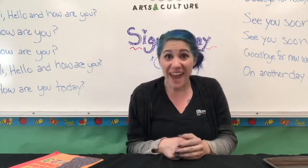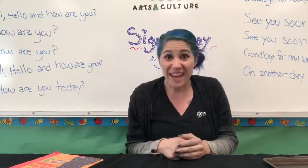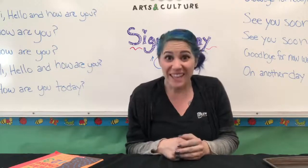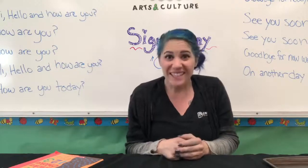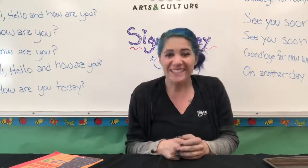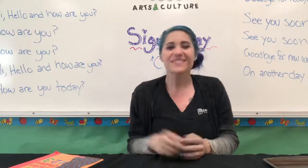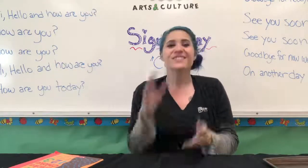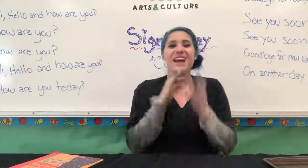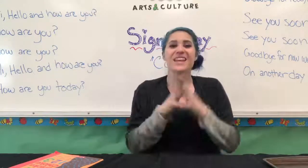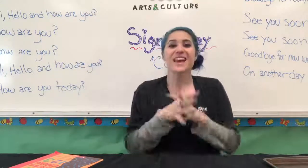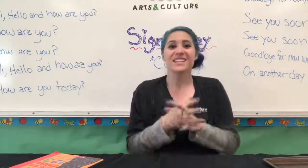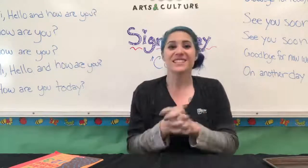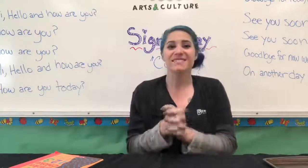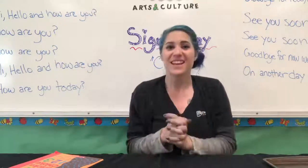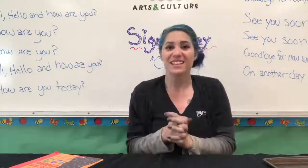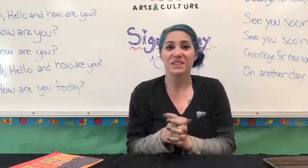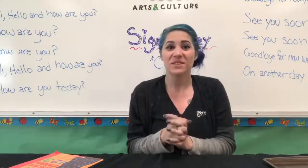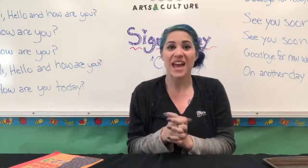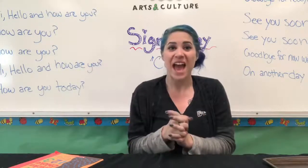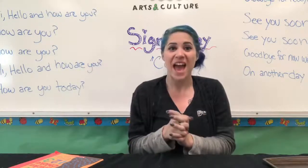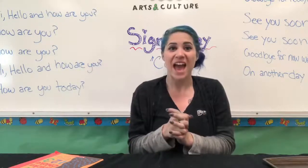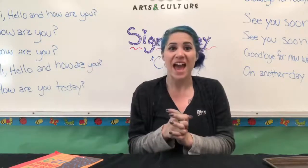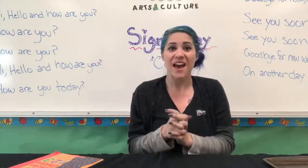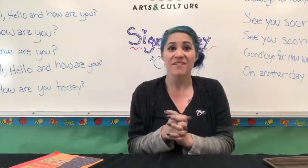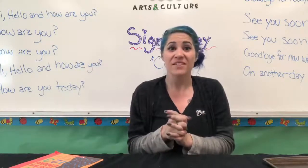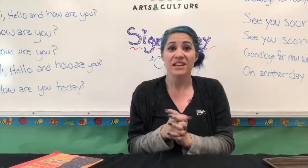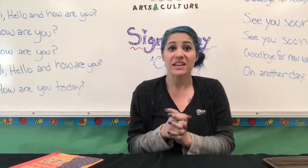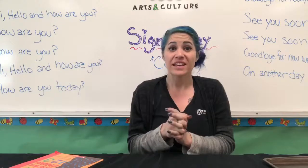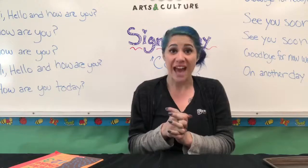Great! Let's try it again. So ready? So we have cat